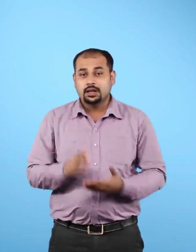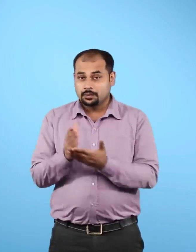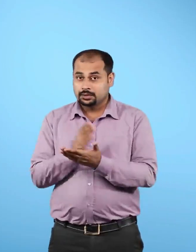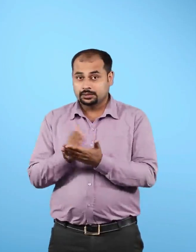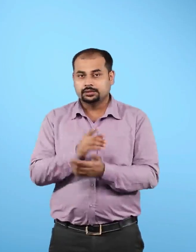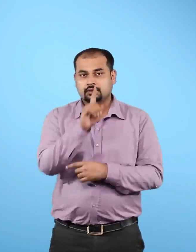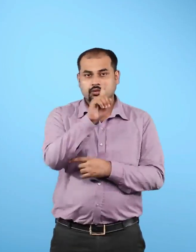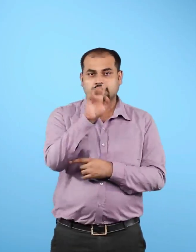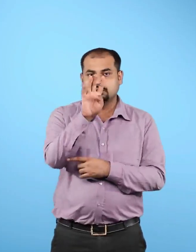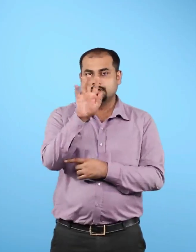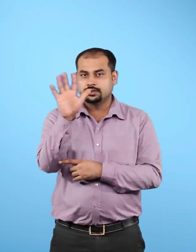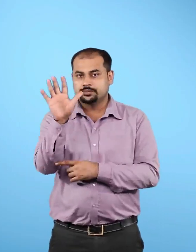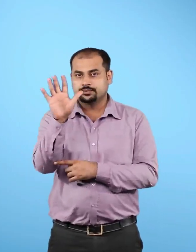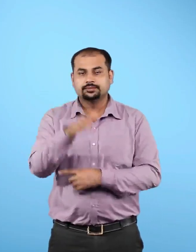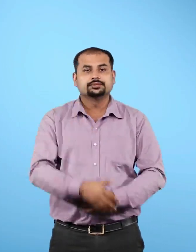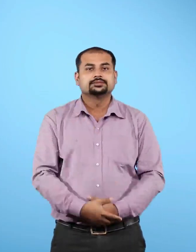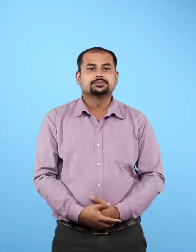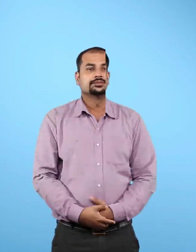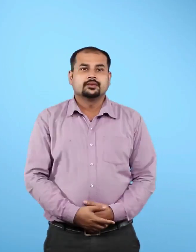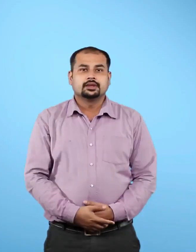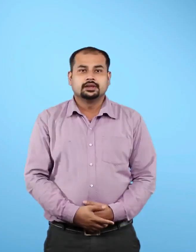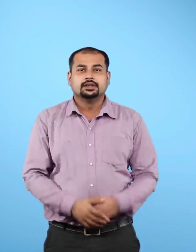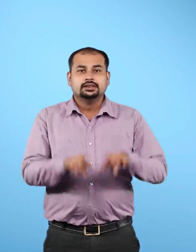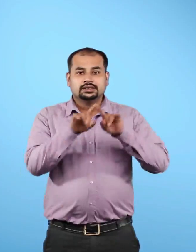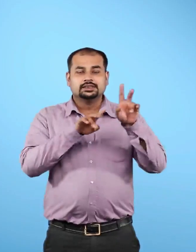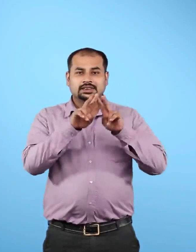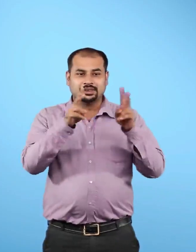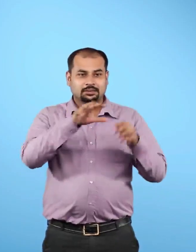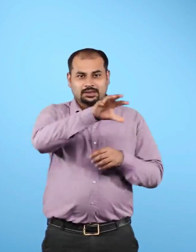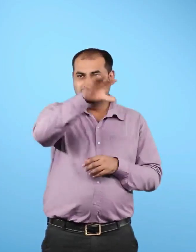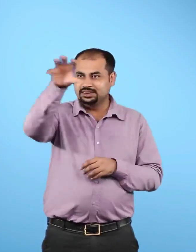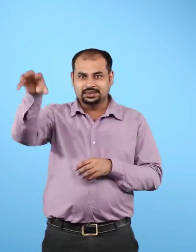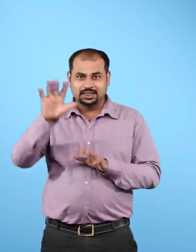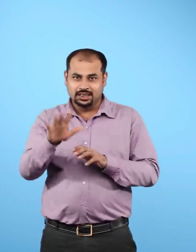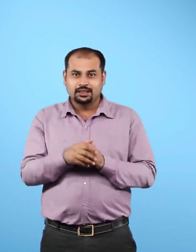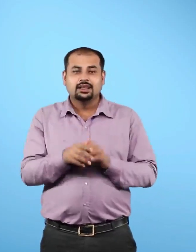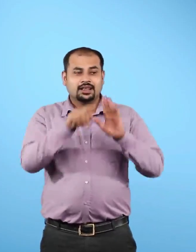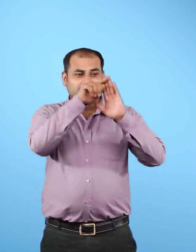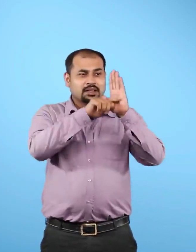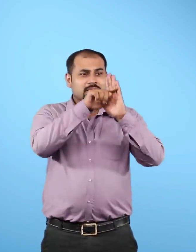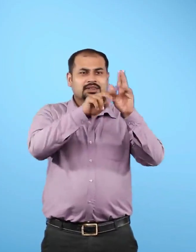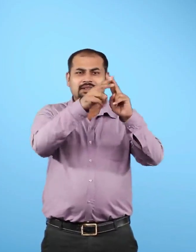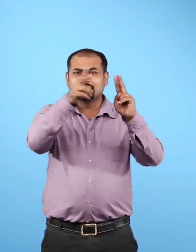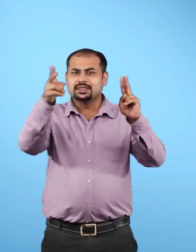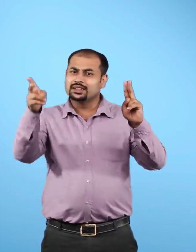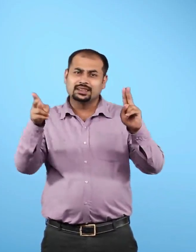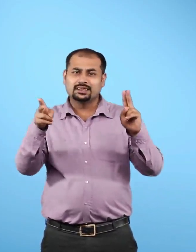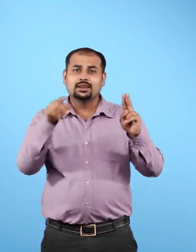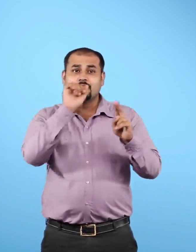Page 145. The temperature in each city was noted at 3 p.m.